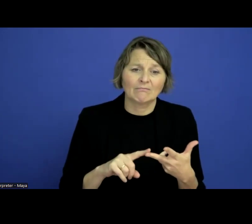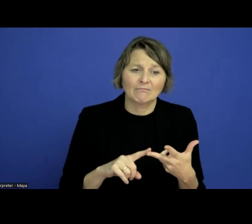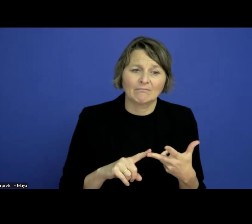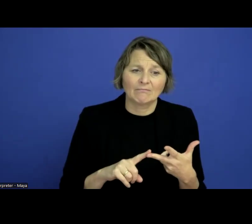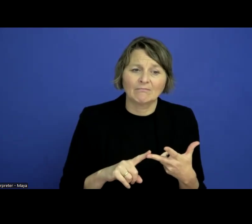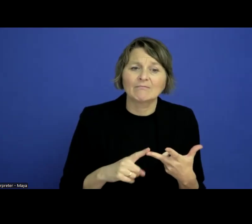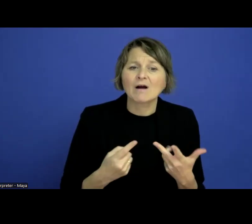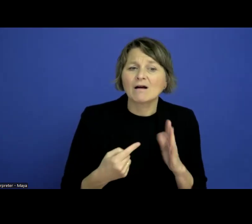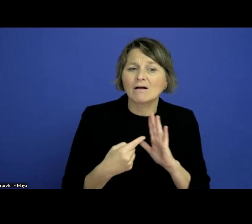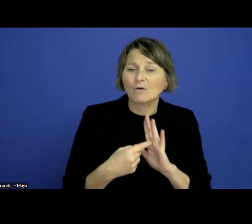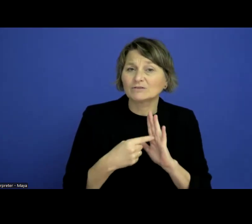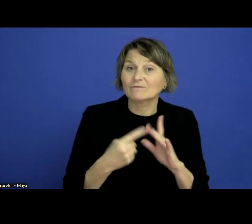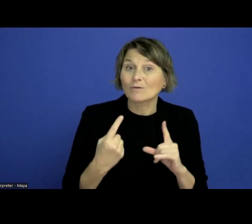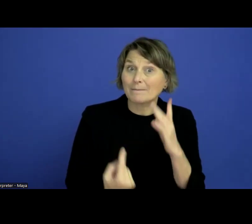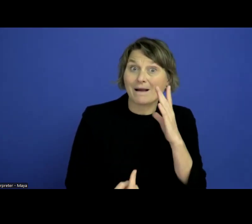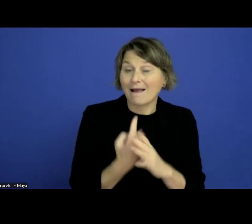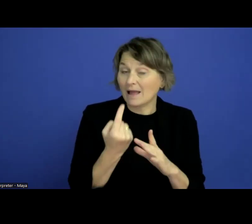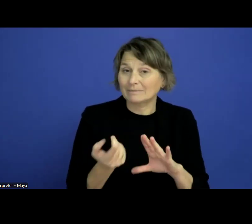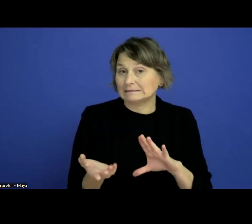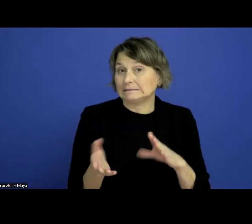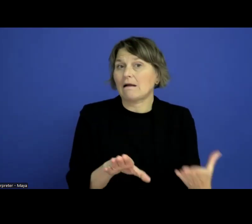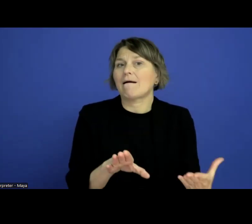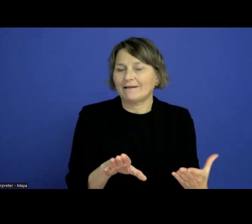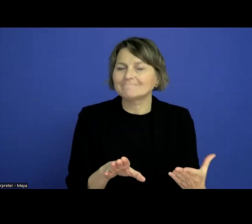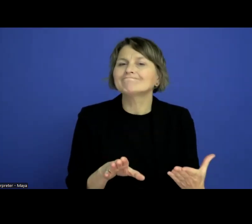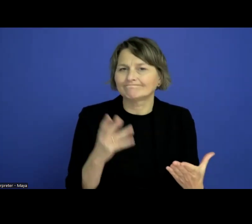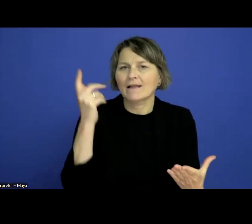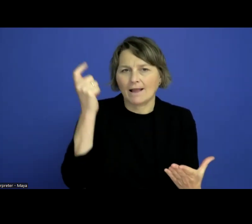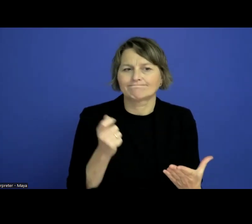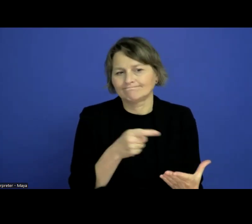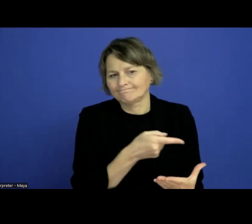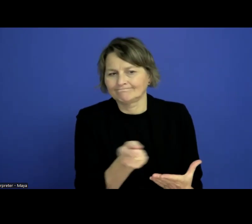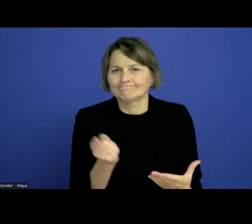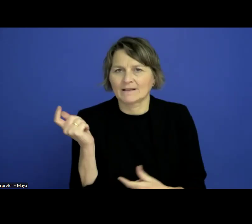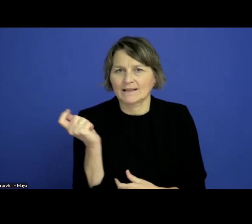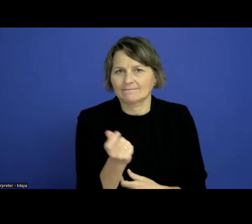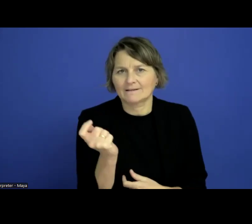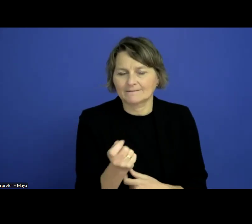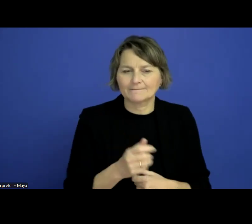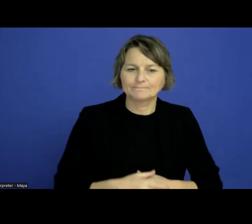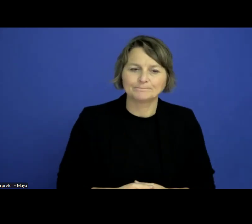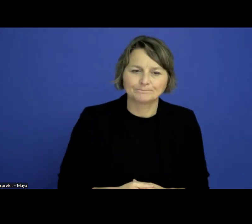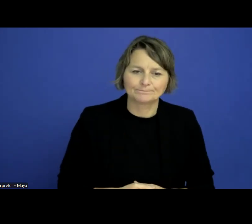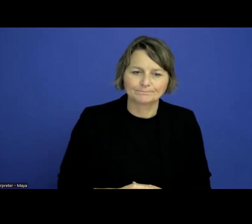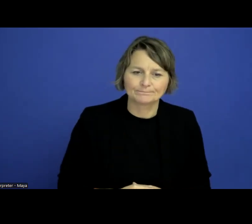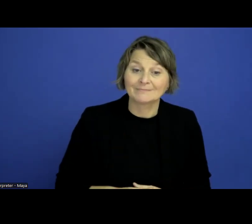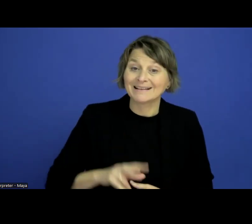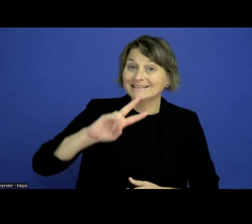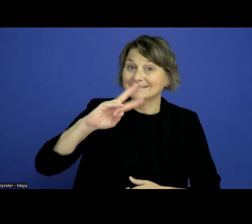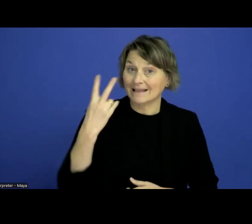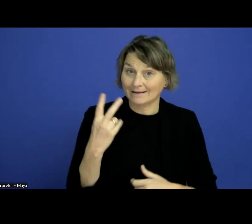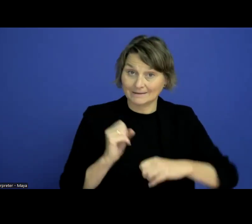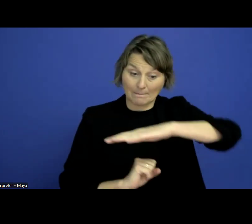insurance, for example. The second pillar is health. And this pillar quite evolved over the years